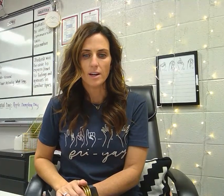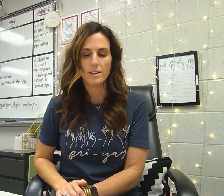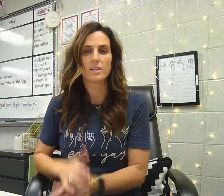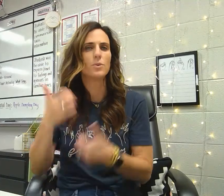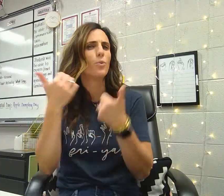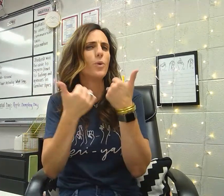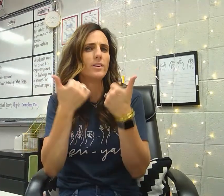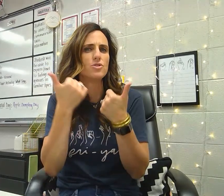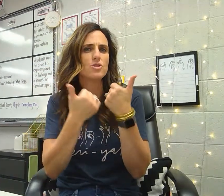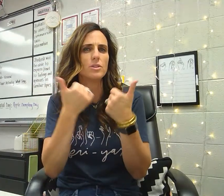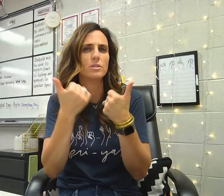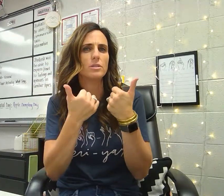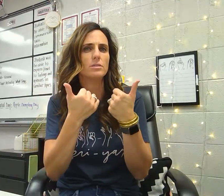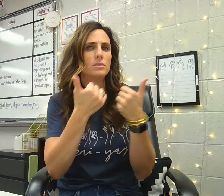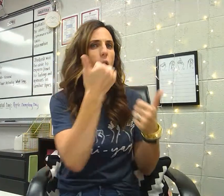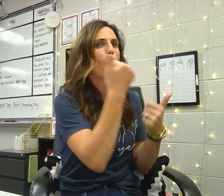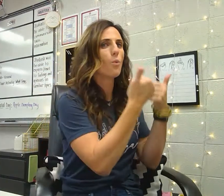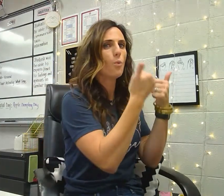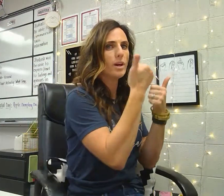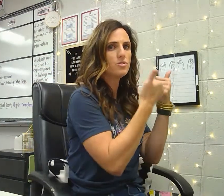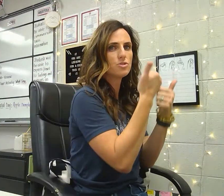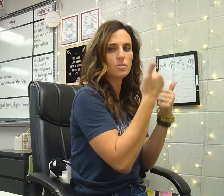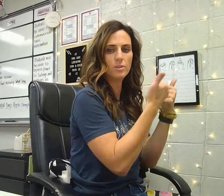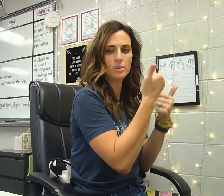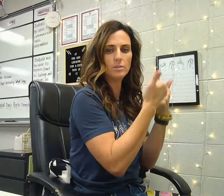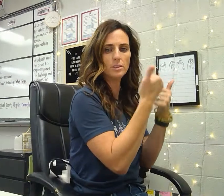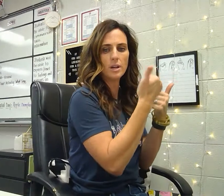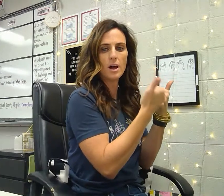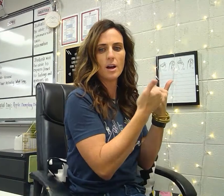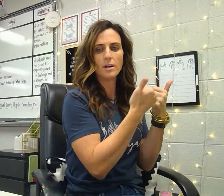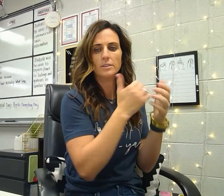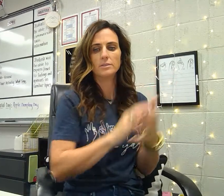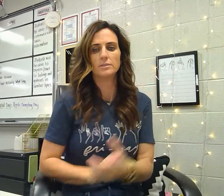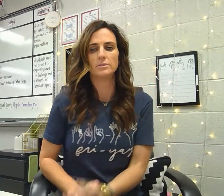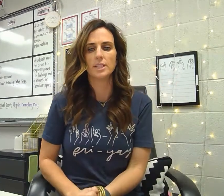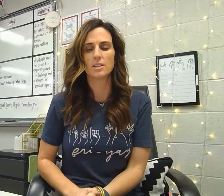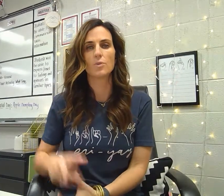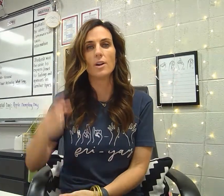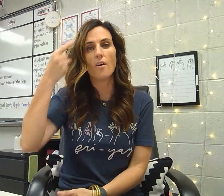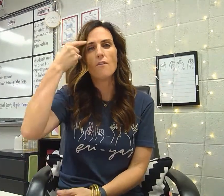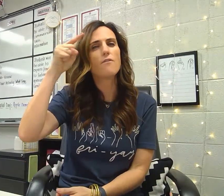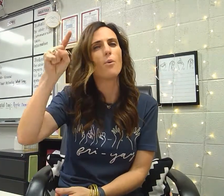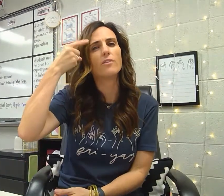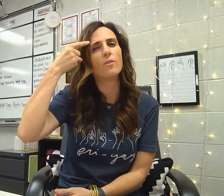The next one, which. Which. The next one,